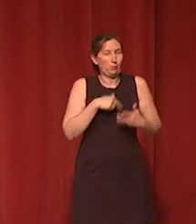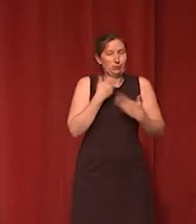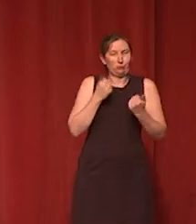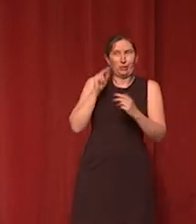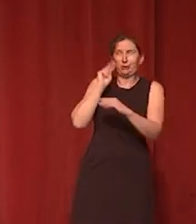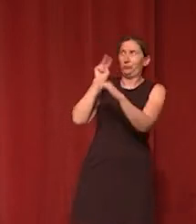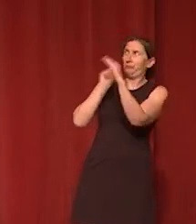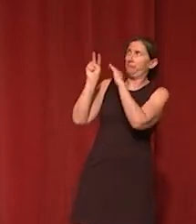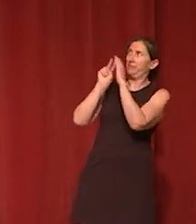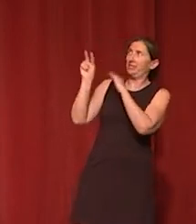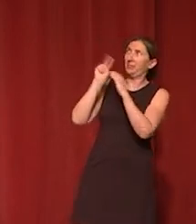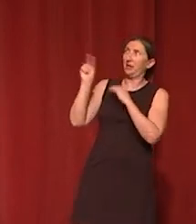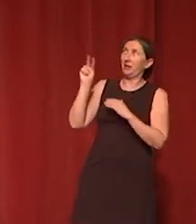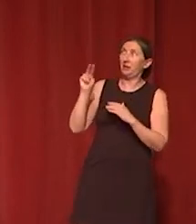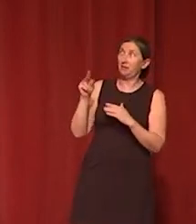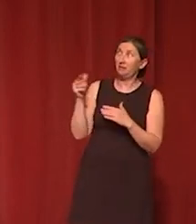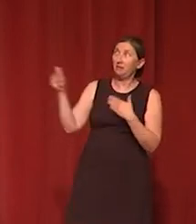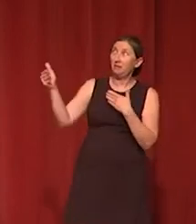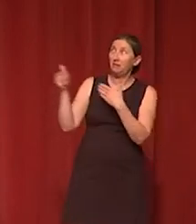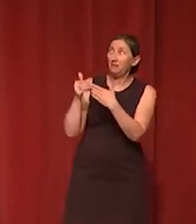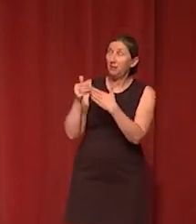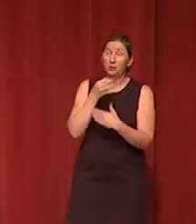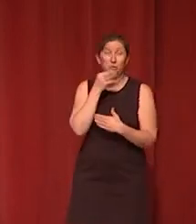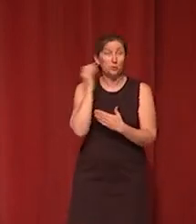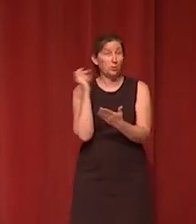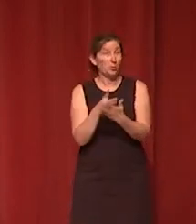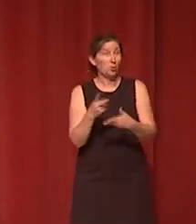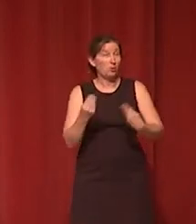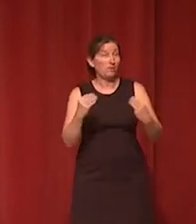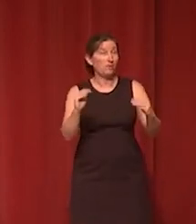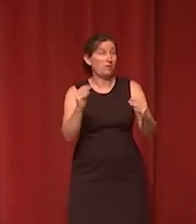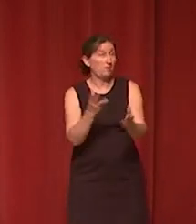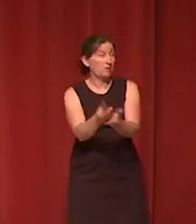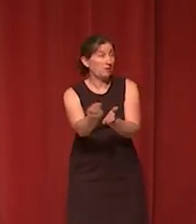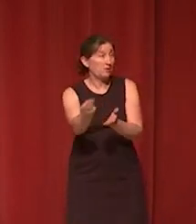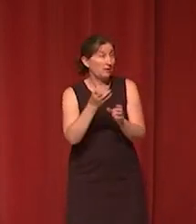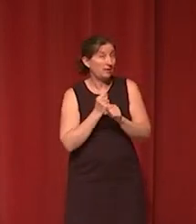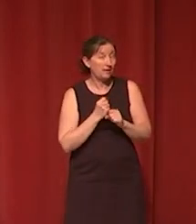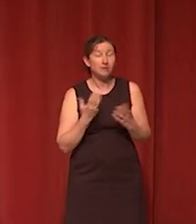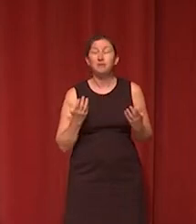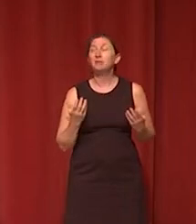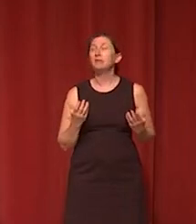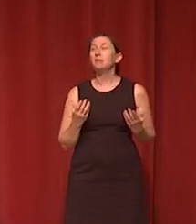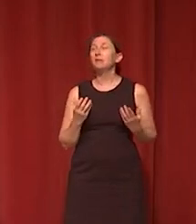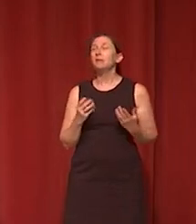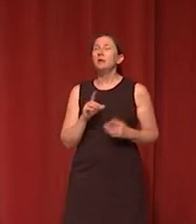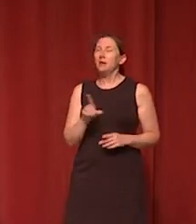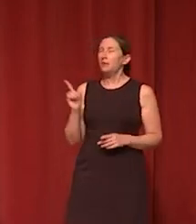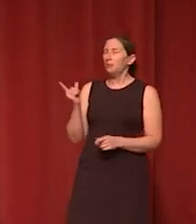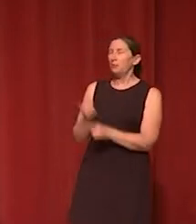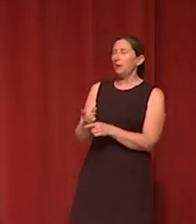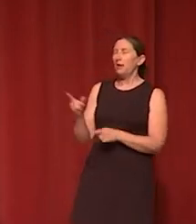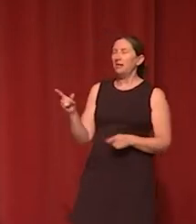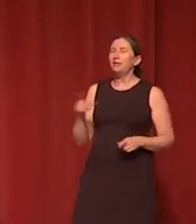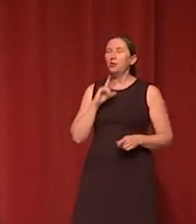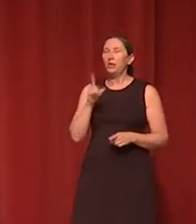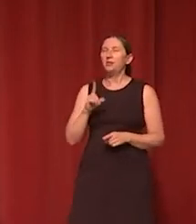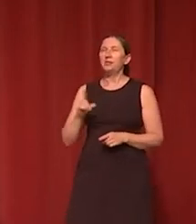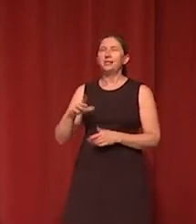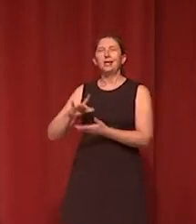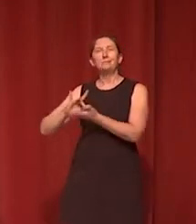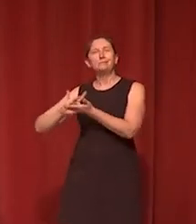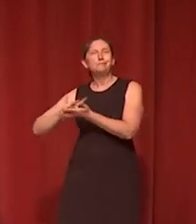come, you know, to market for treatment. But again, back to, you know, your question, there has been the shift more to the biologic